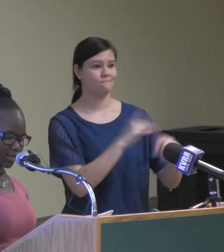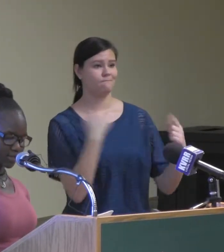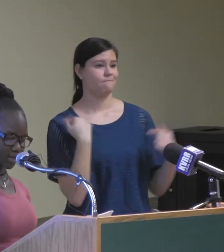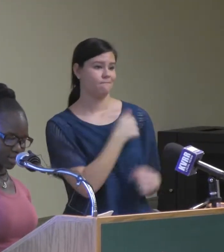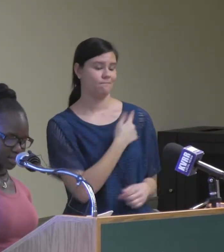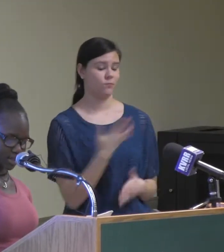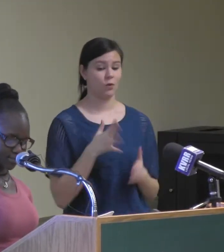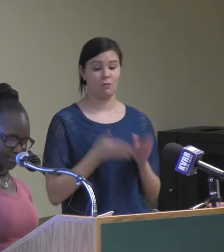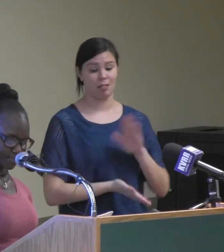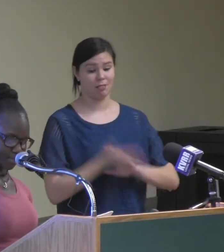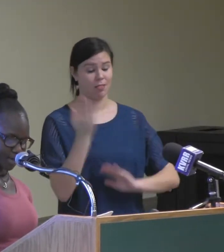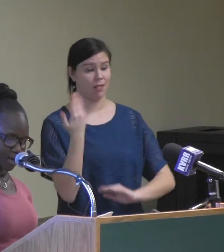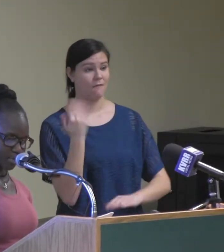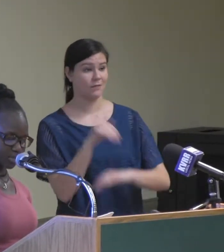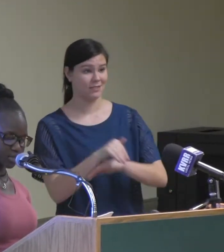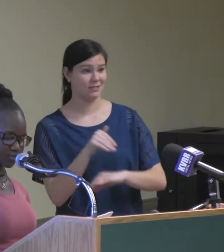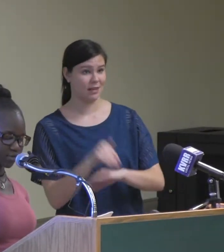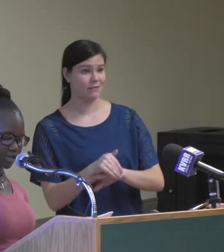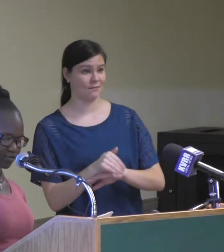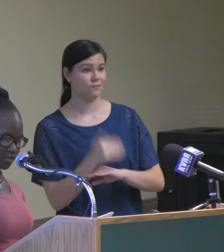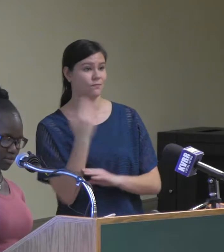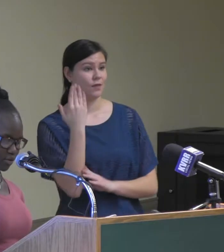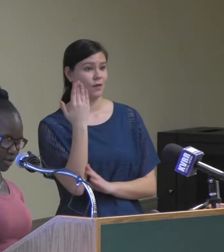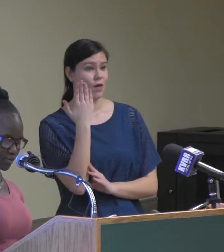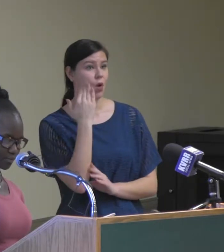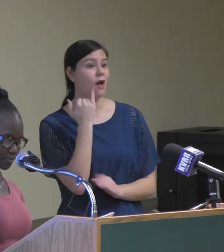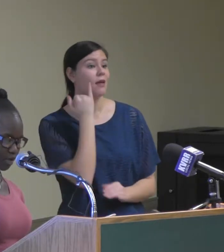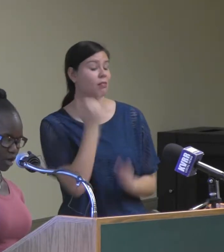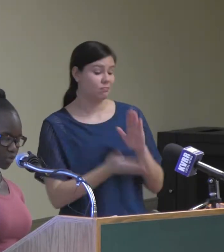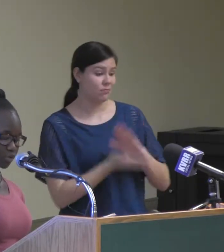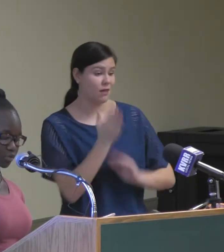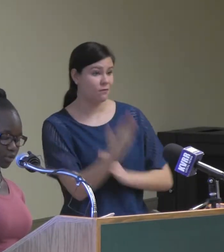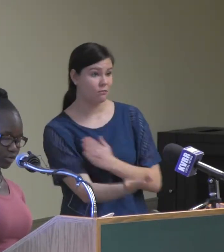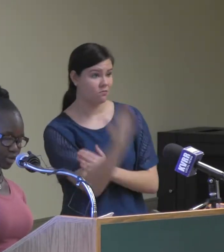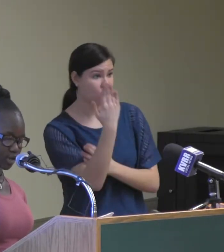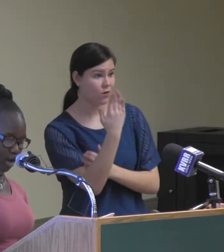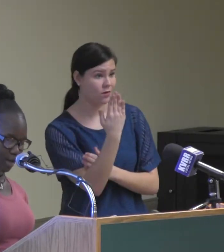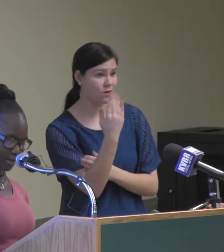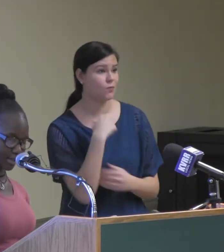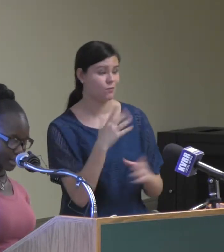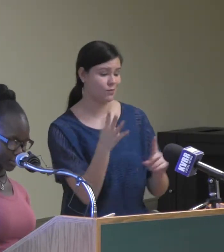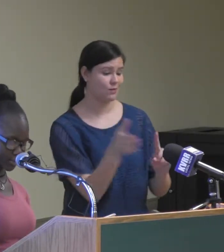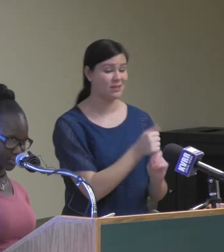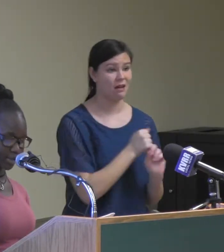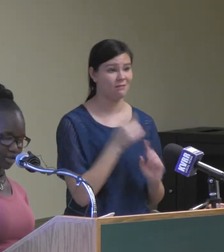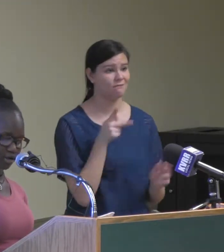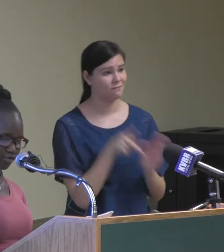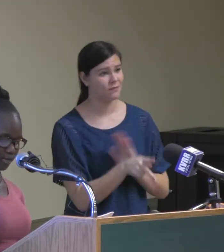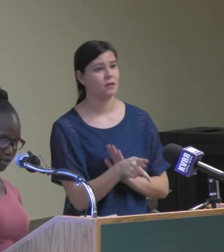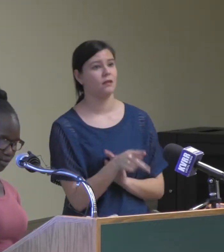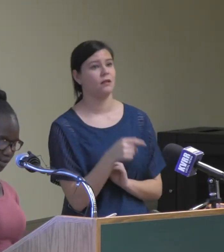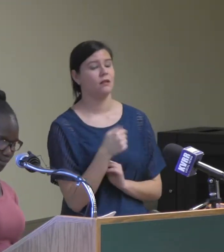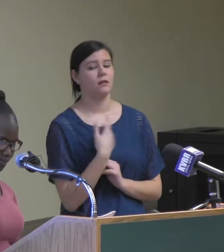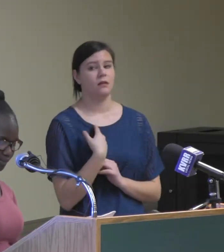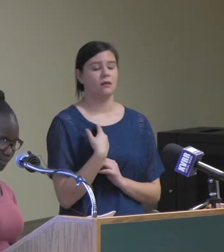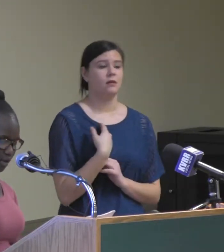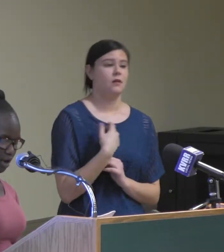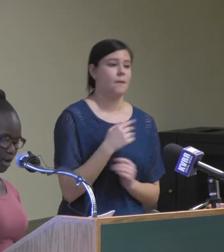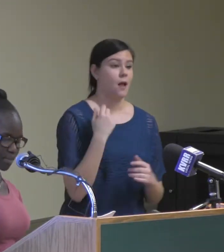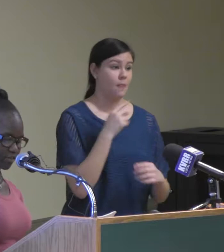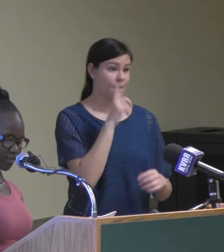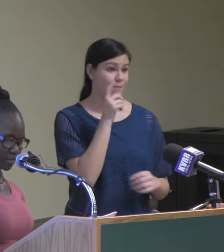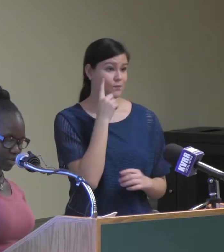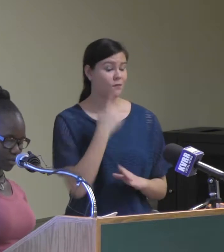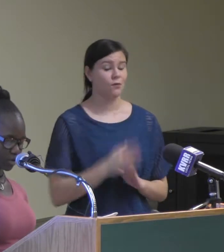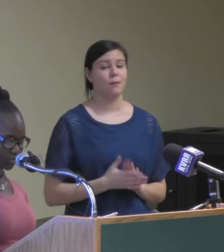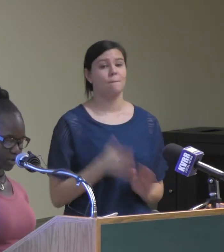We left the next night, because if we left in the morning, we would be caught and killed by the government army.